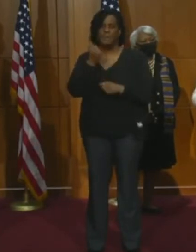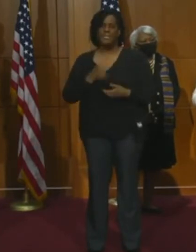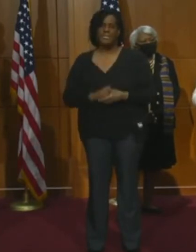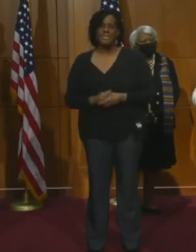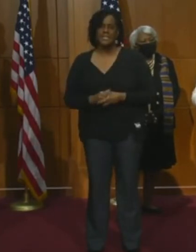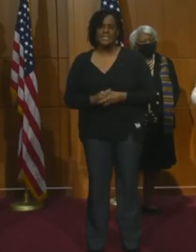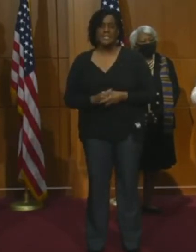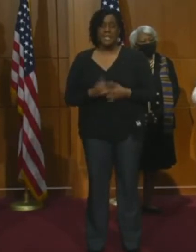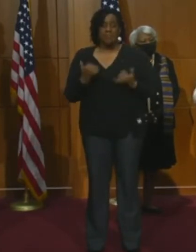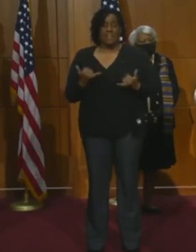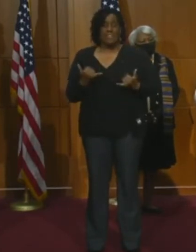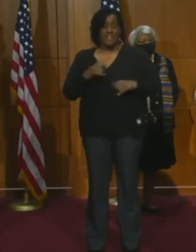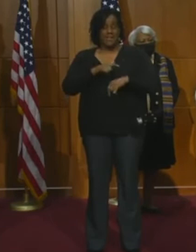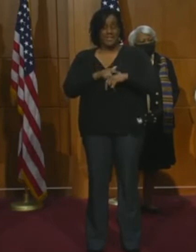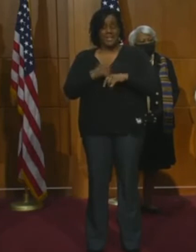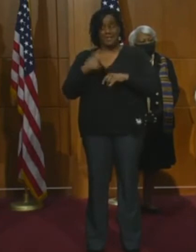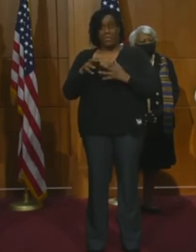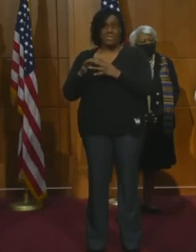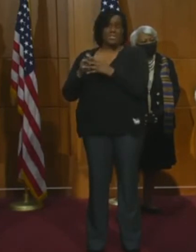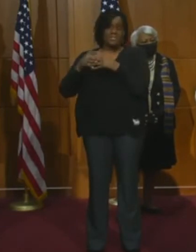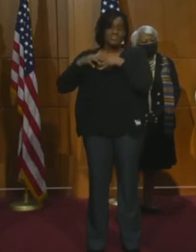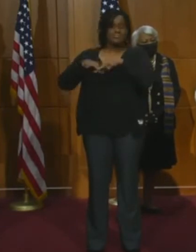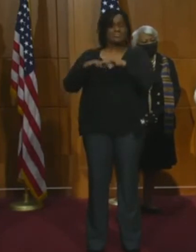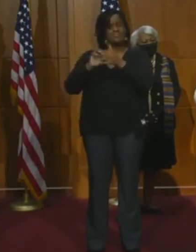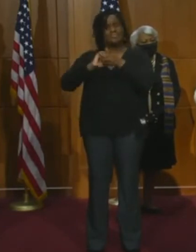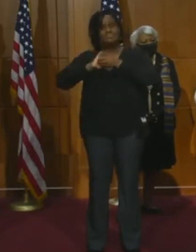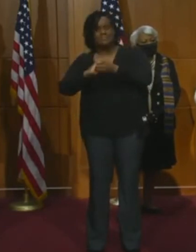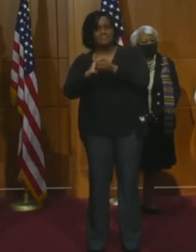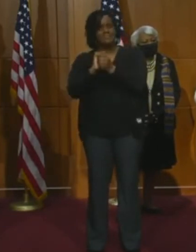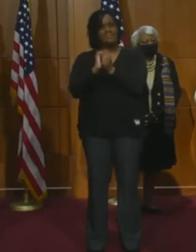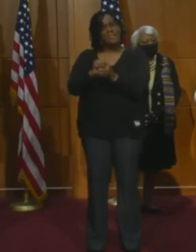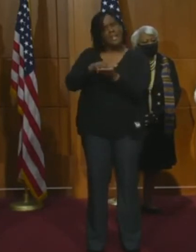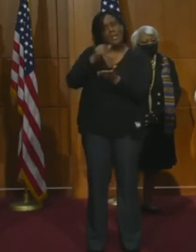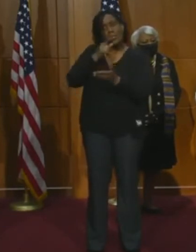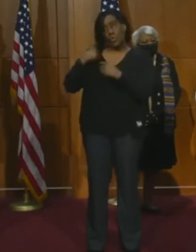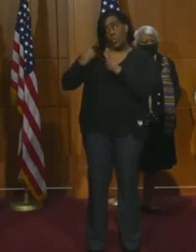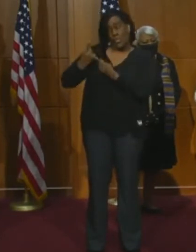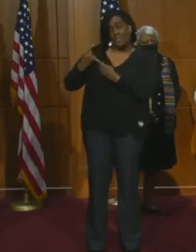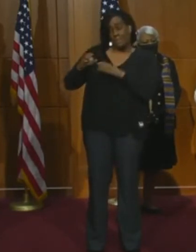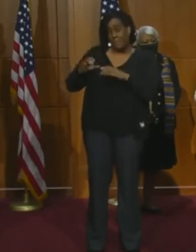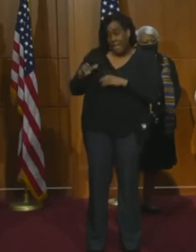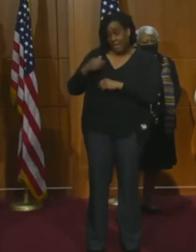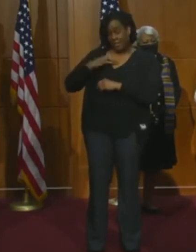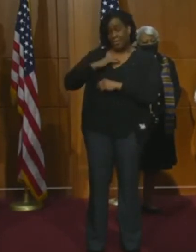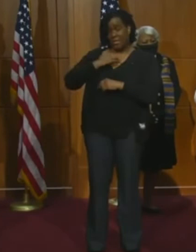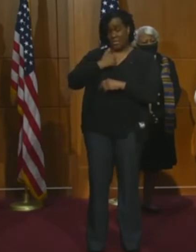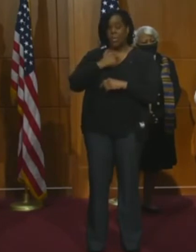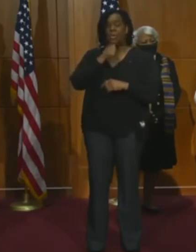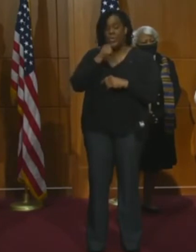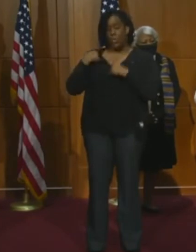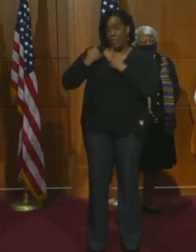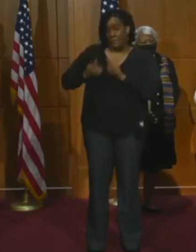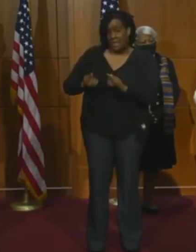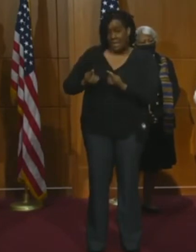the time for us to pull together, learn who we have been, who we are, and who we can